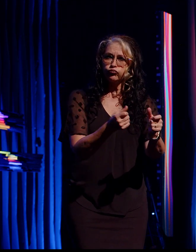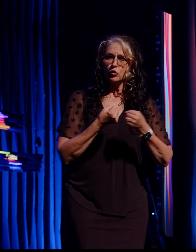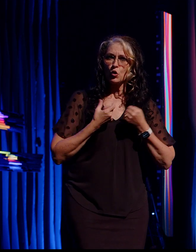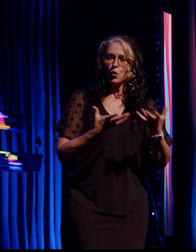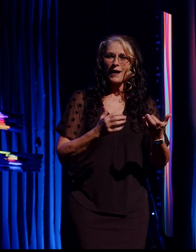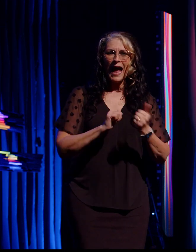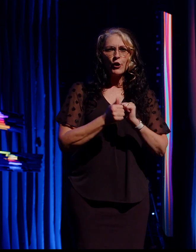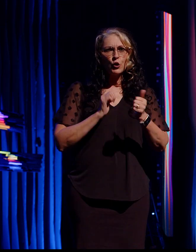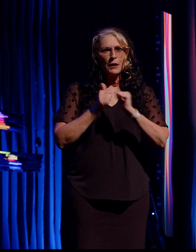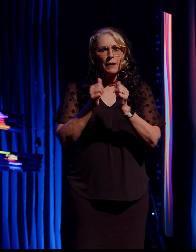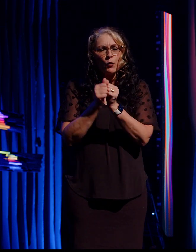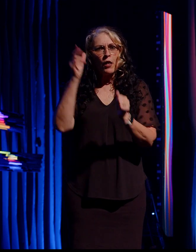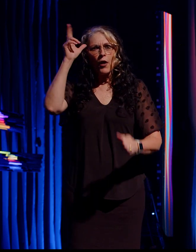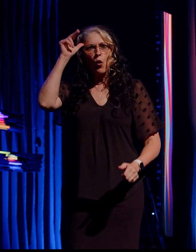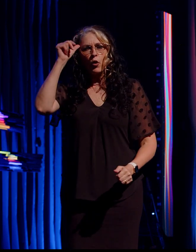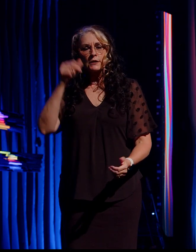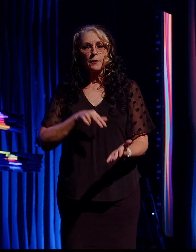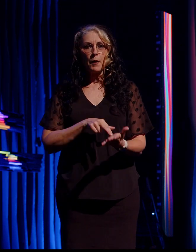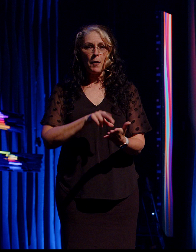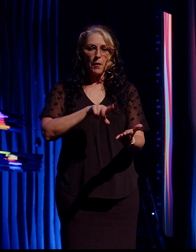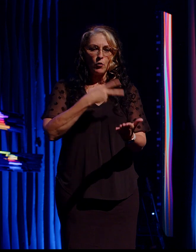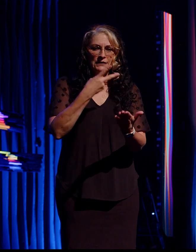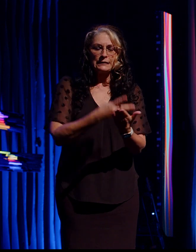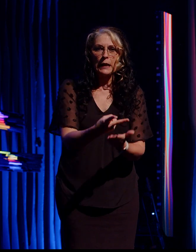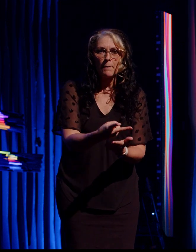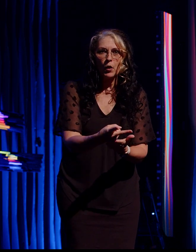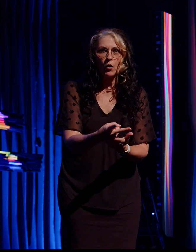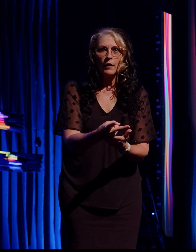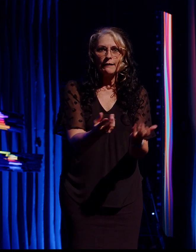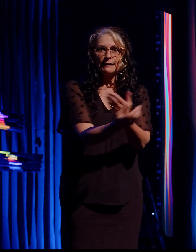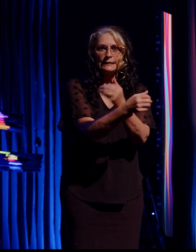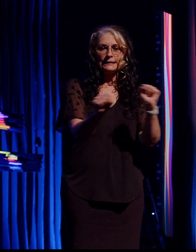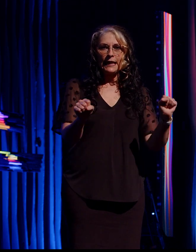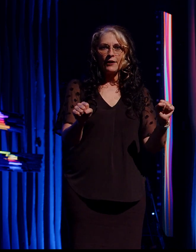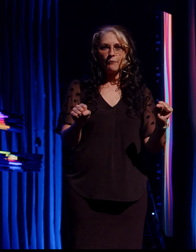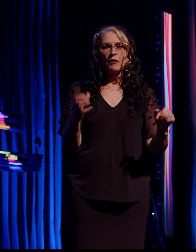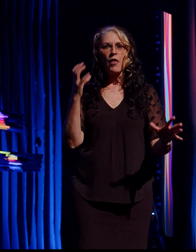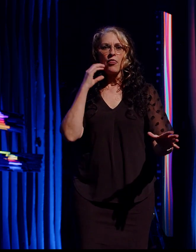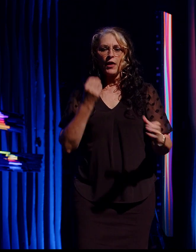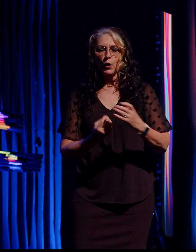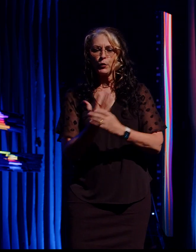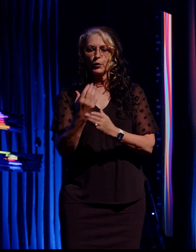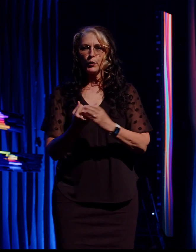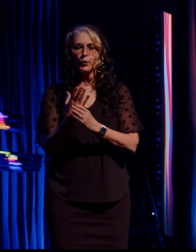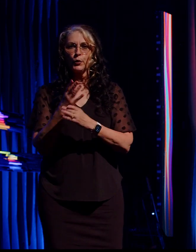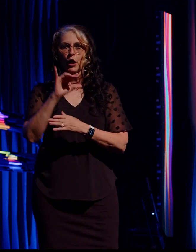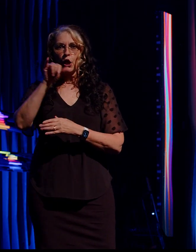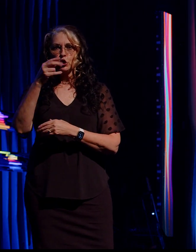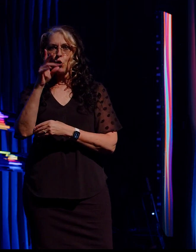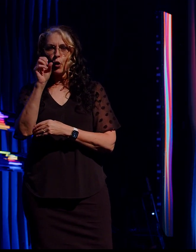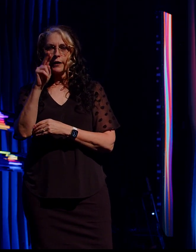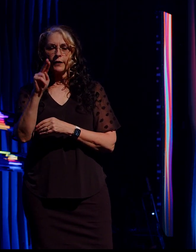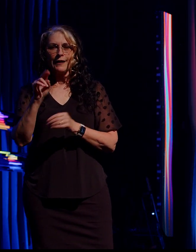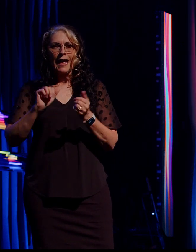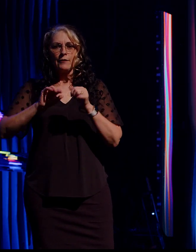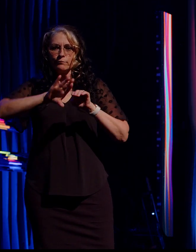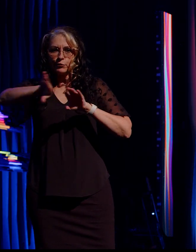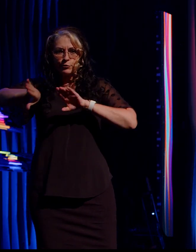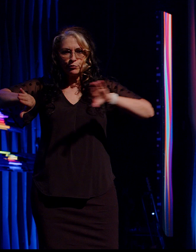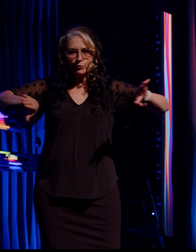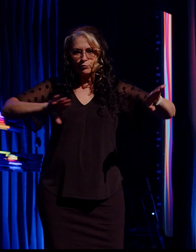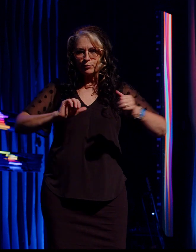can you compete with horses? If you stumble in safe country, how will you manage in the thickets by the Jordan? Of really God